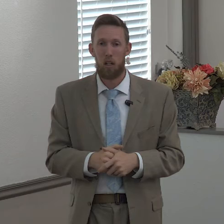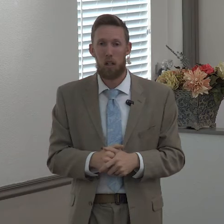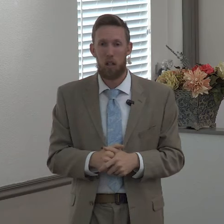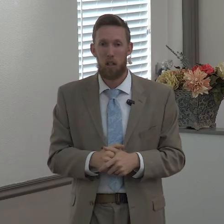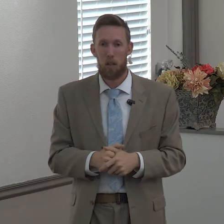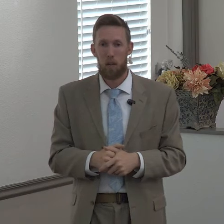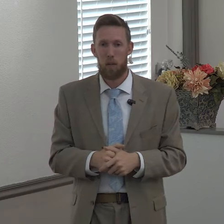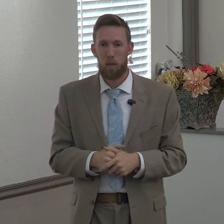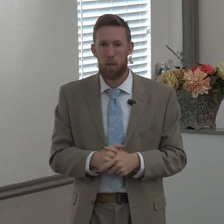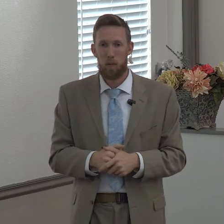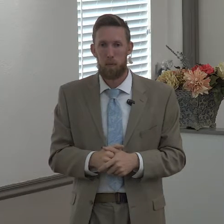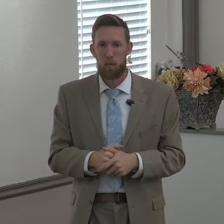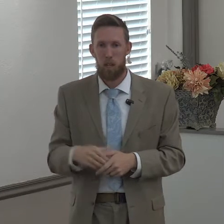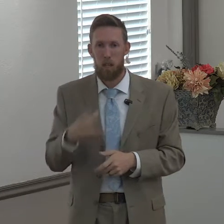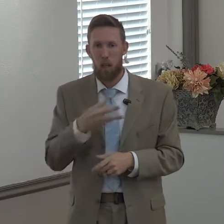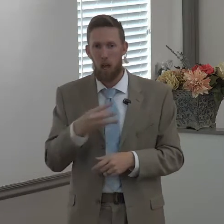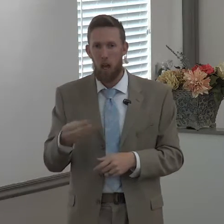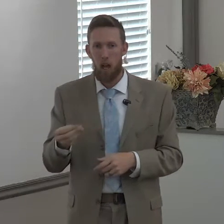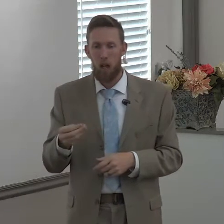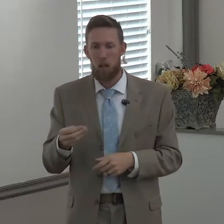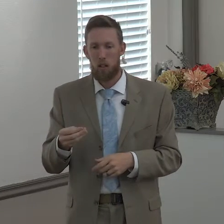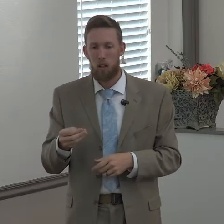different than what I am.